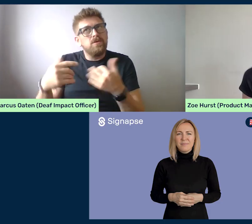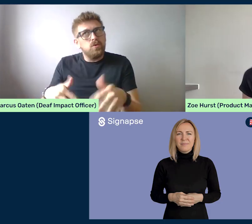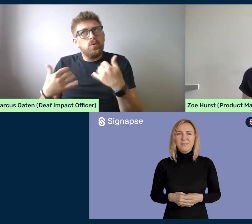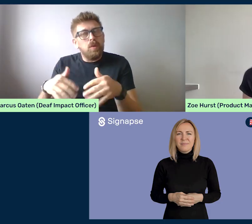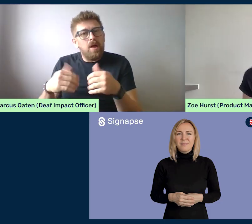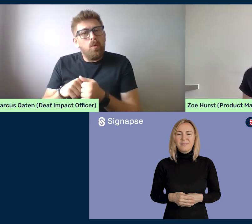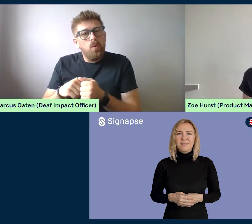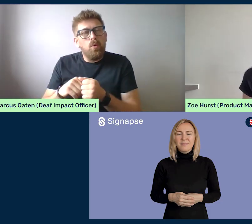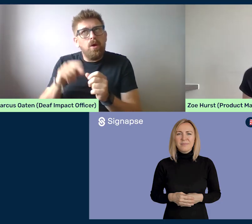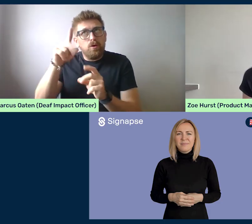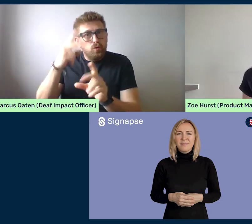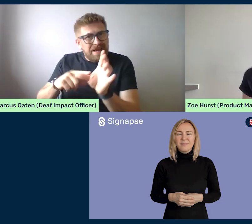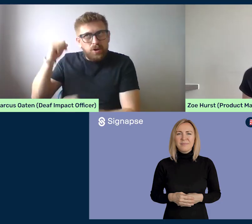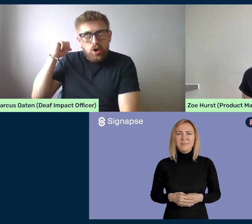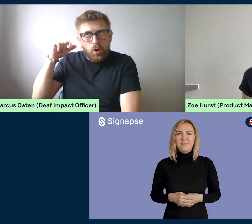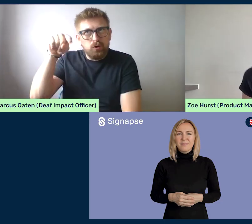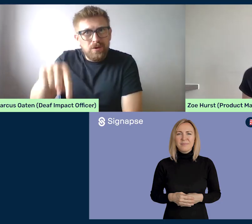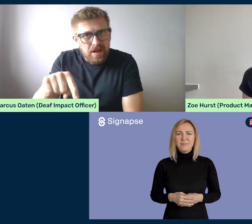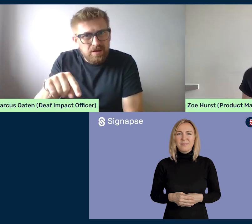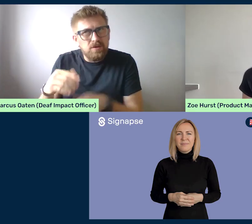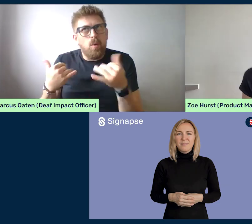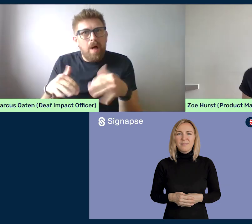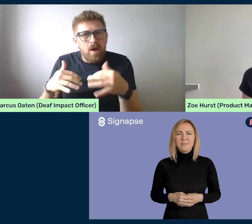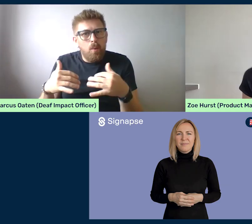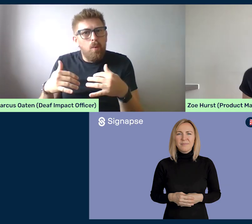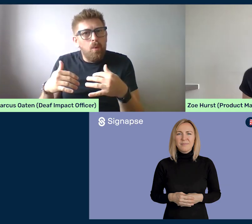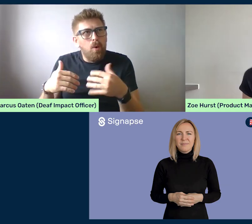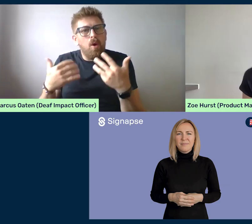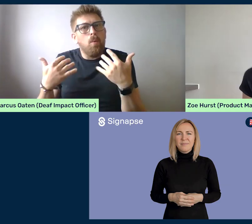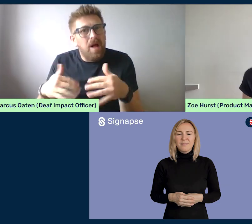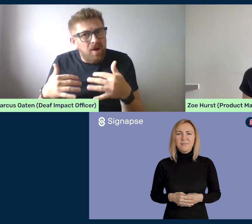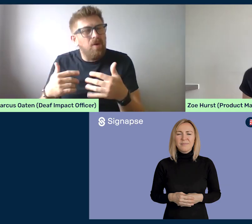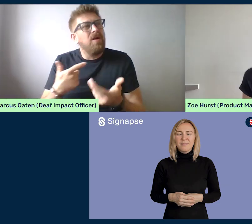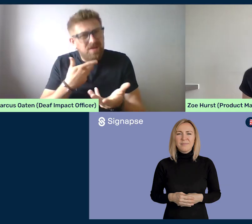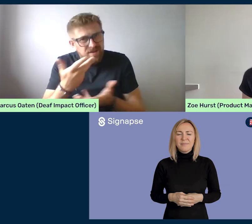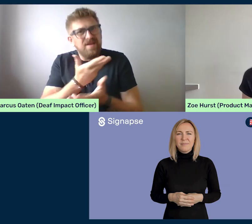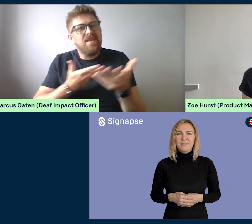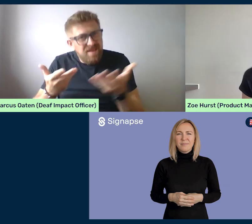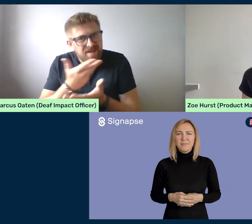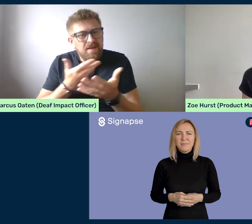wow, it's so different how it was 2 years ago. Wow, compared to now,